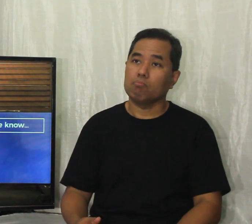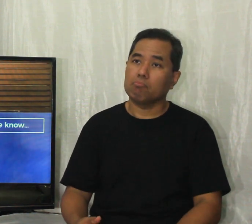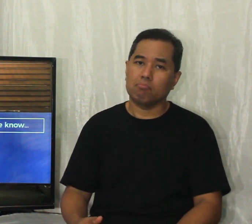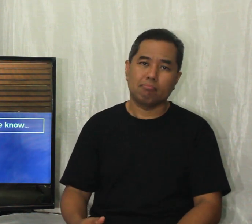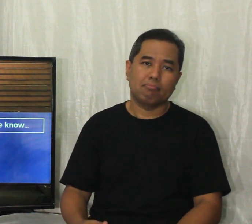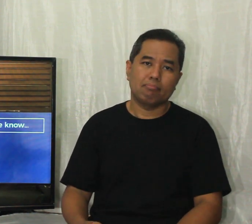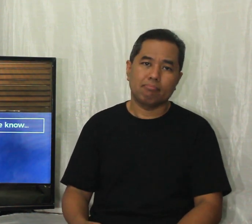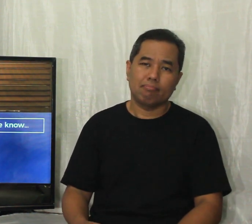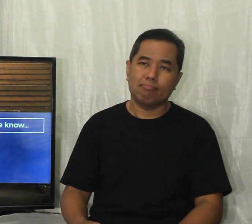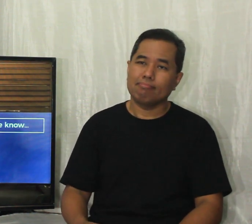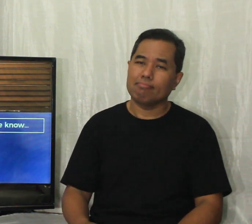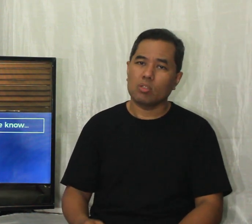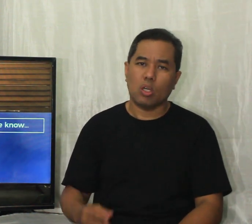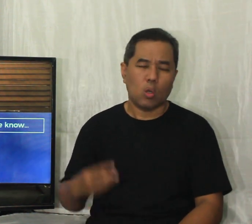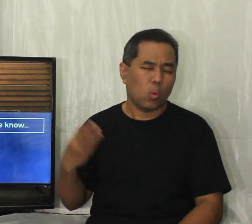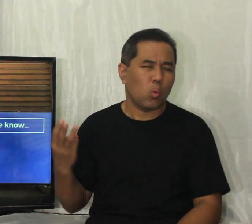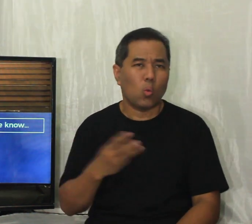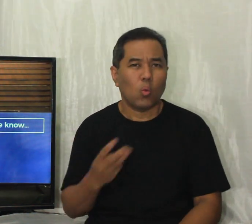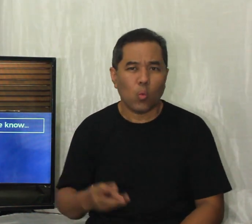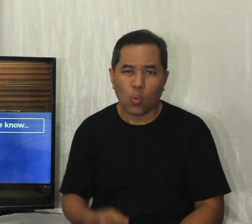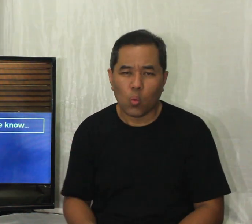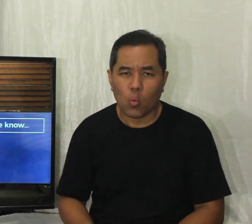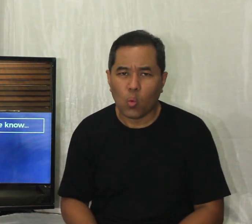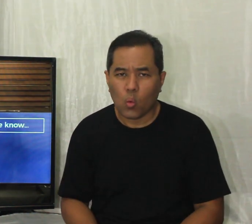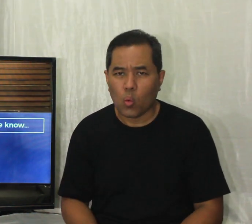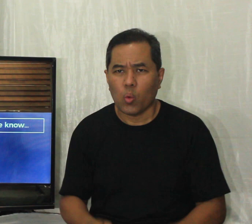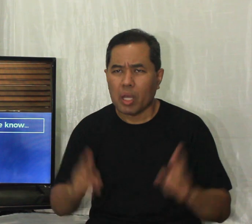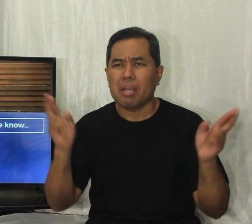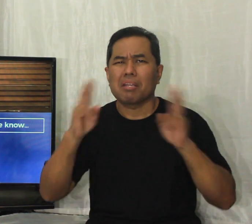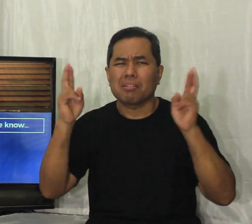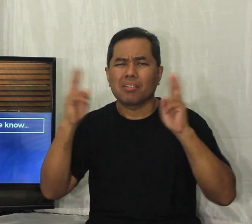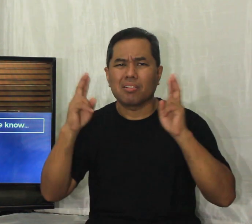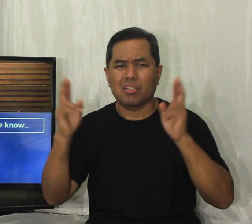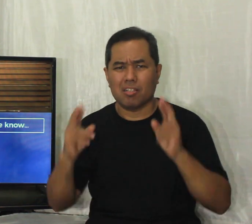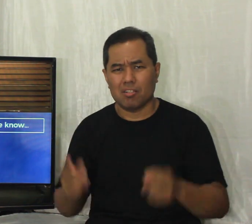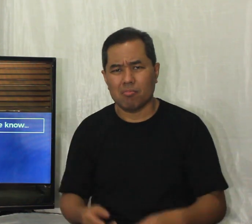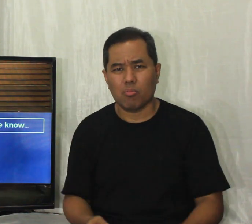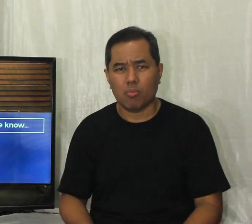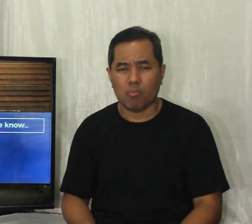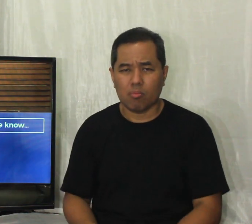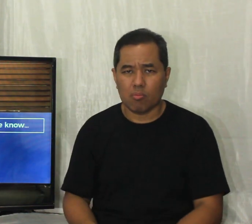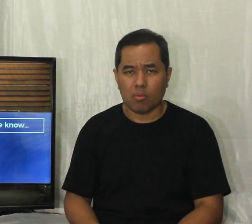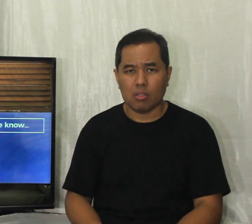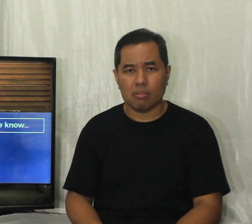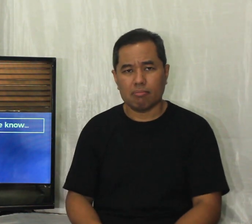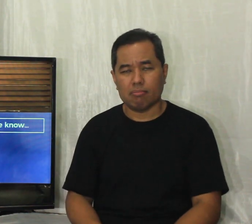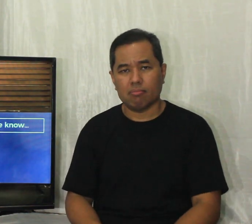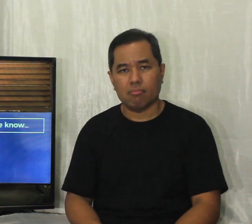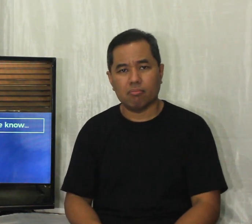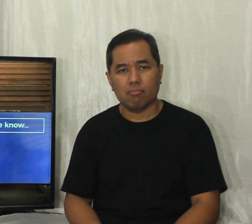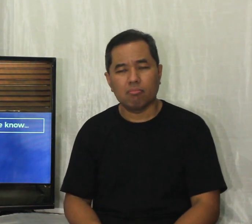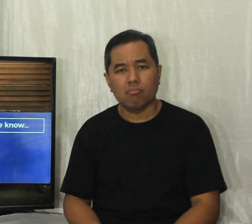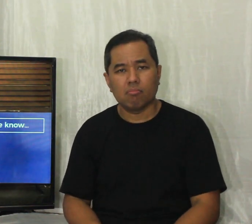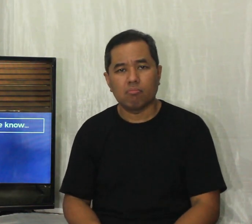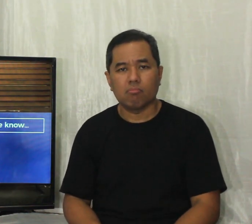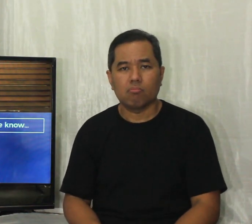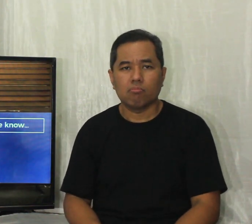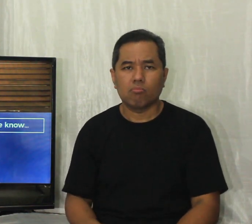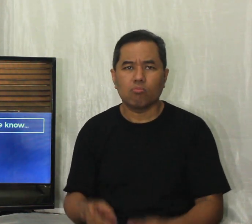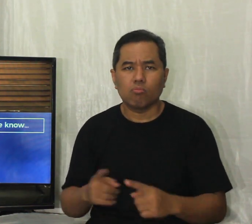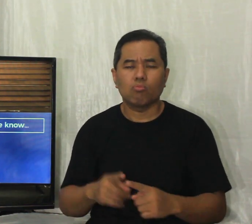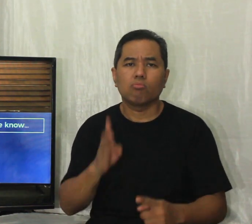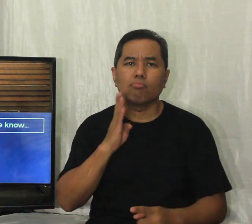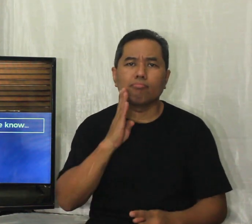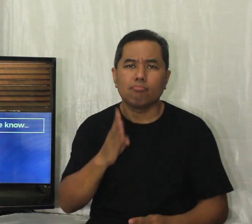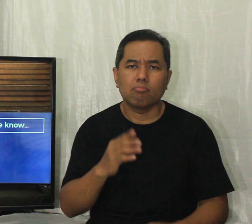got ready. We got the buckets ready just in case the roof leaks, right? The towels and all that we need to do. To be informed is